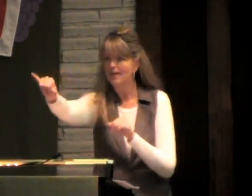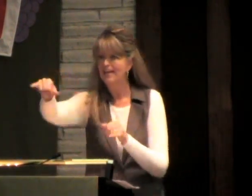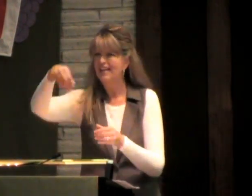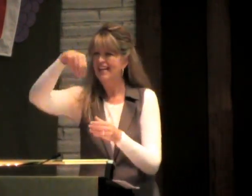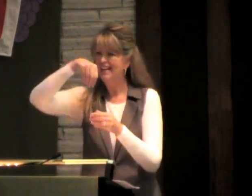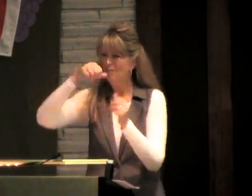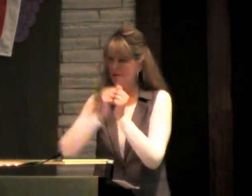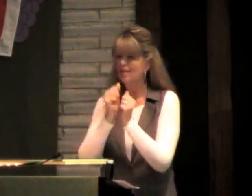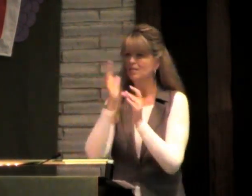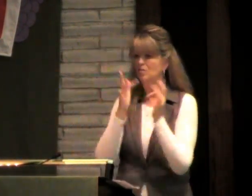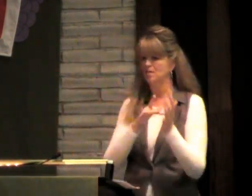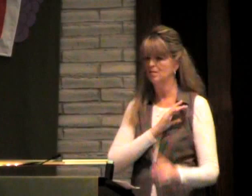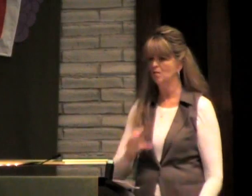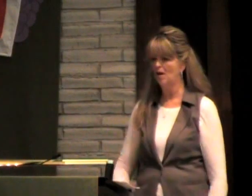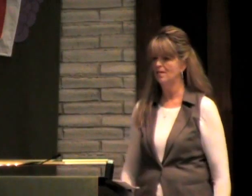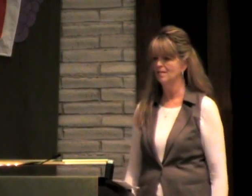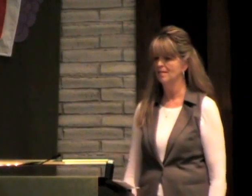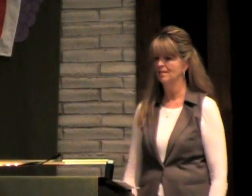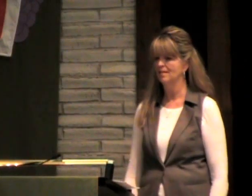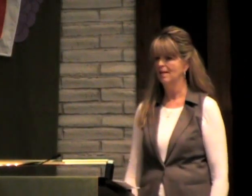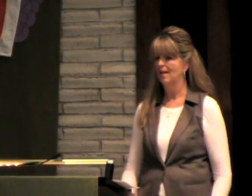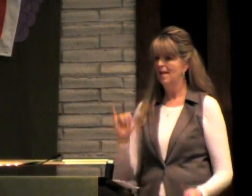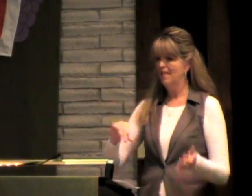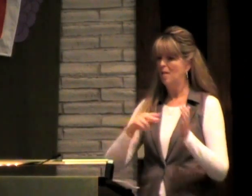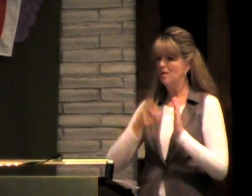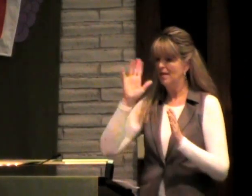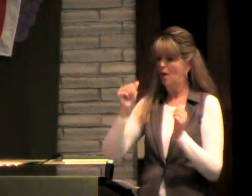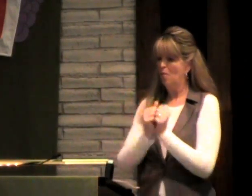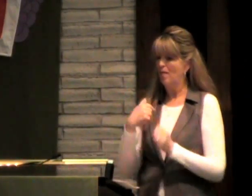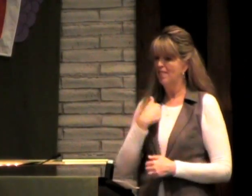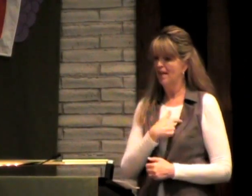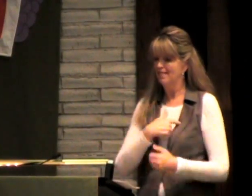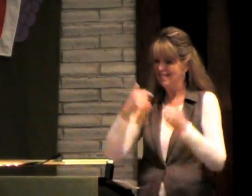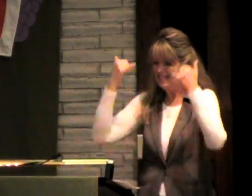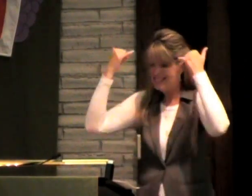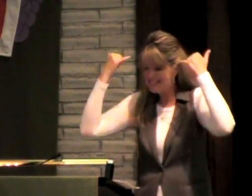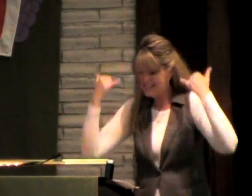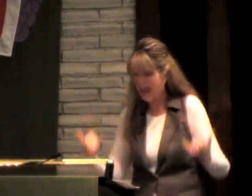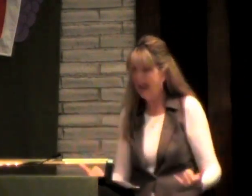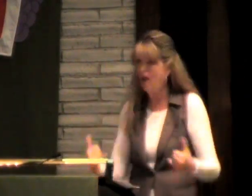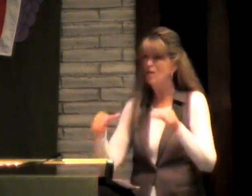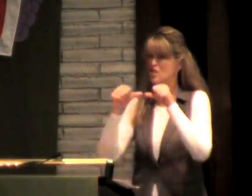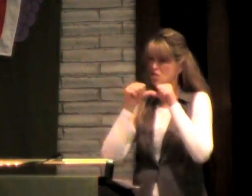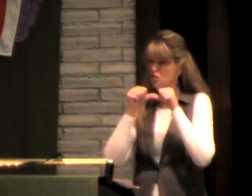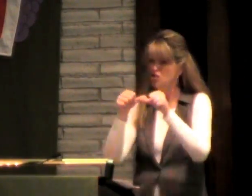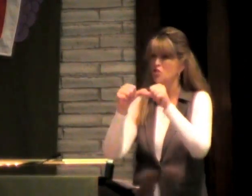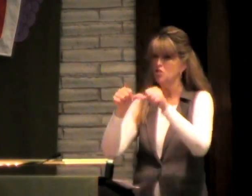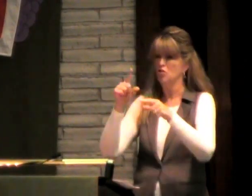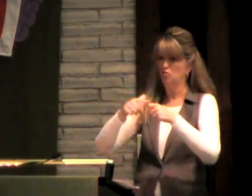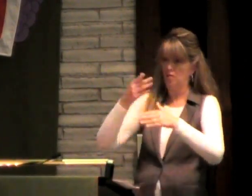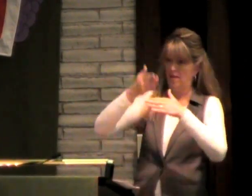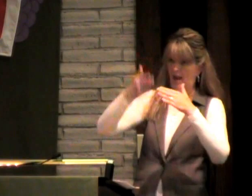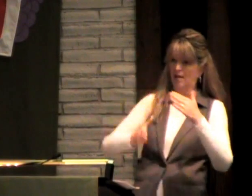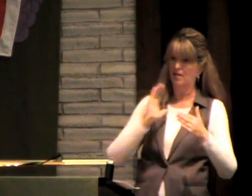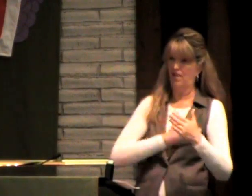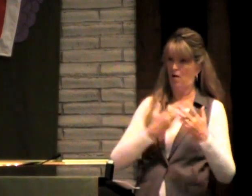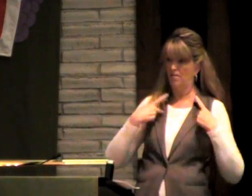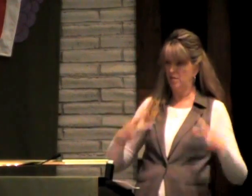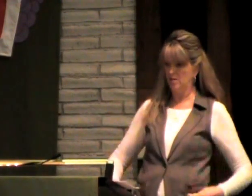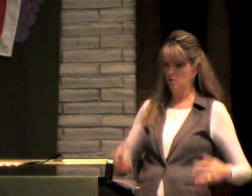promised us eternity with Jesus Christ. And that means God is with us now and will be until the